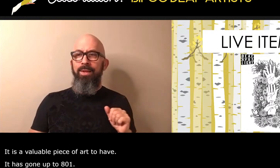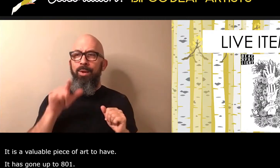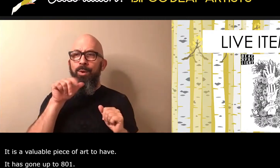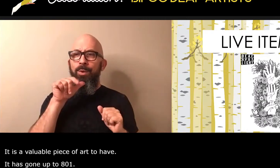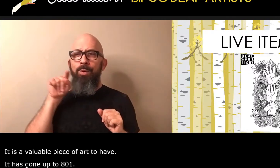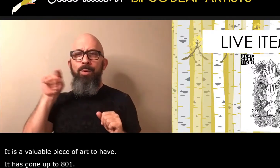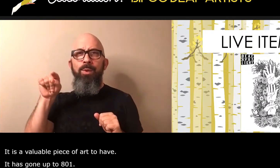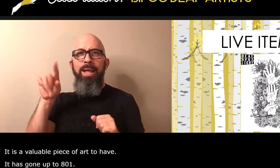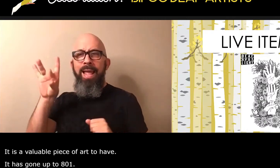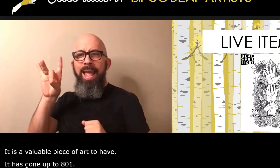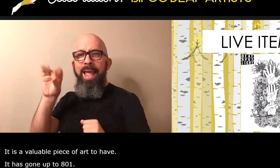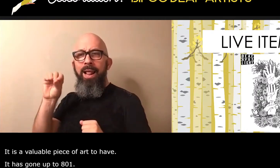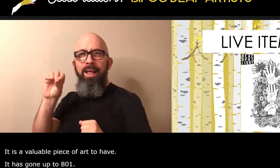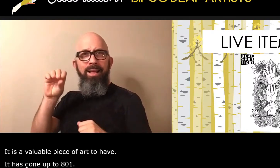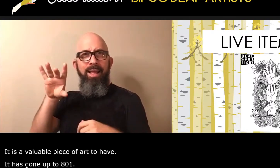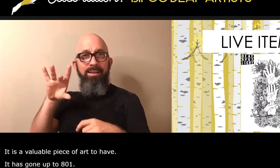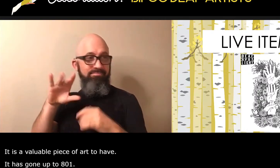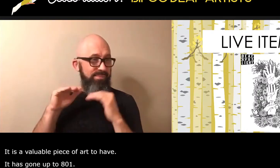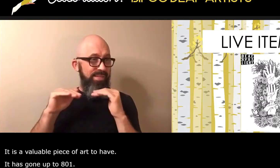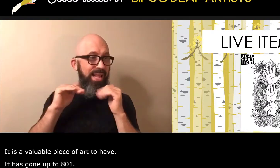801.